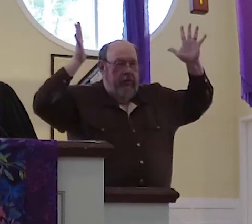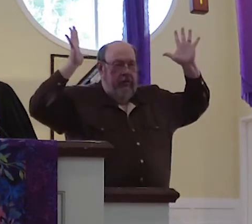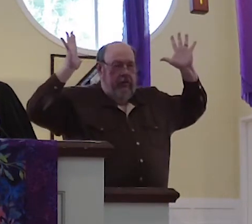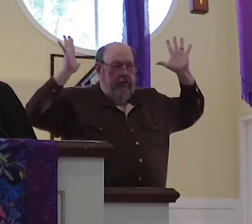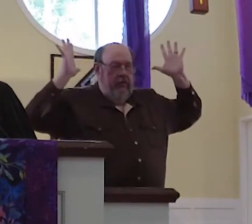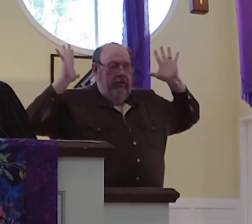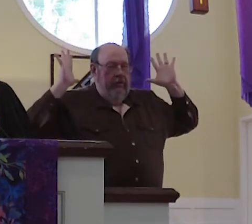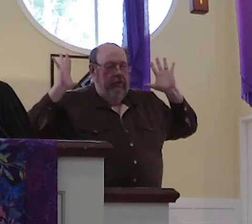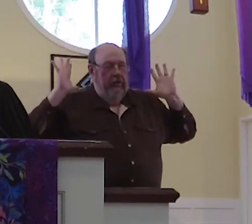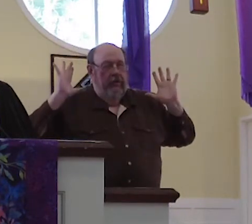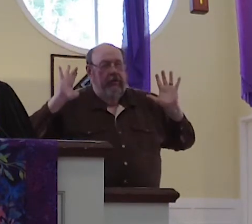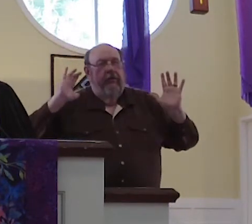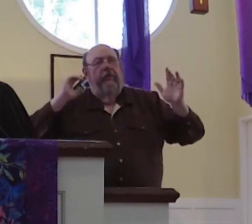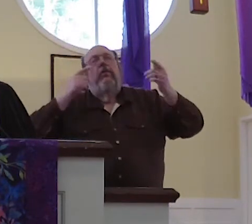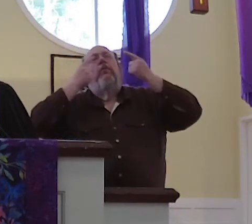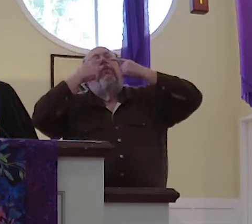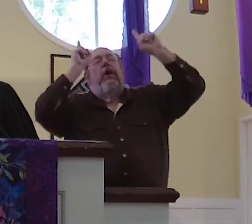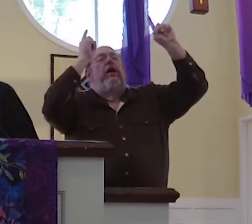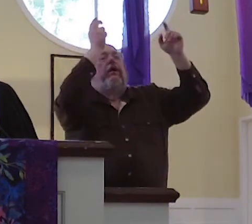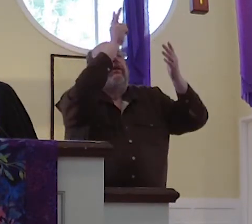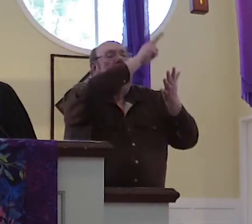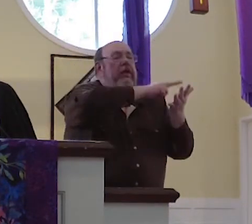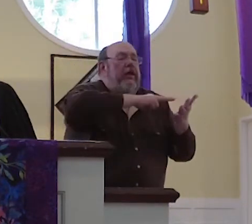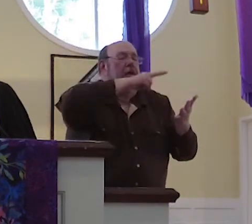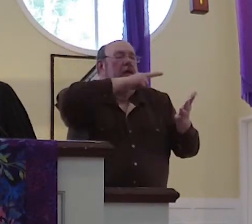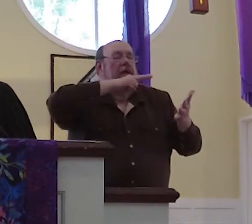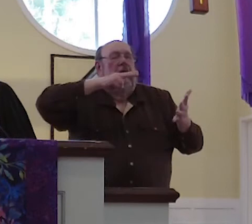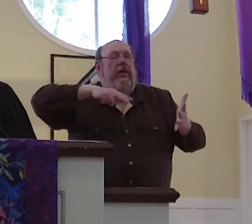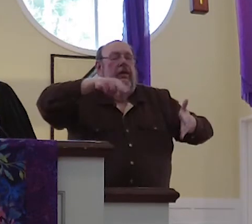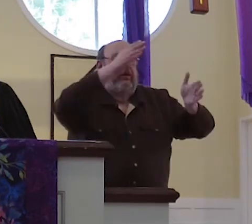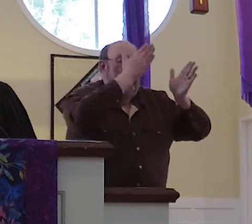resurrection. In that order,